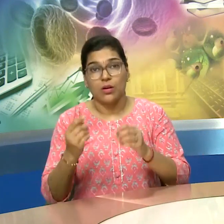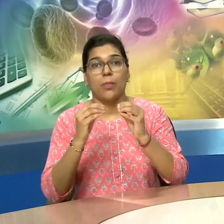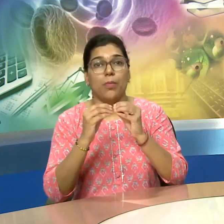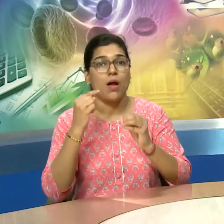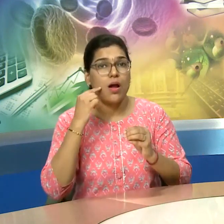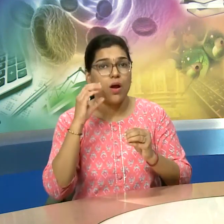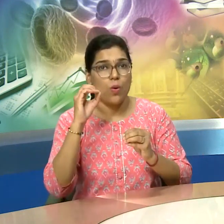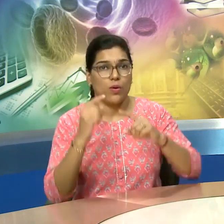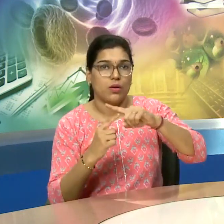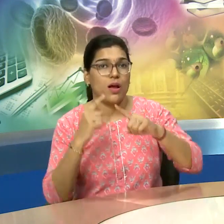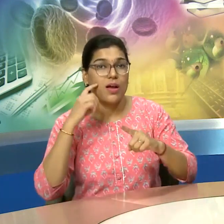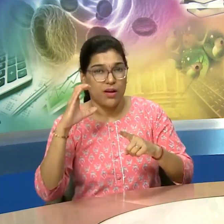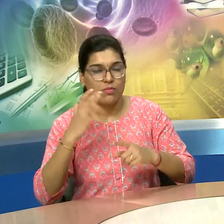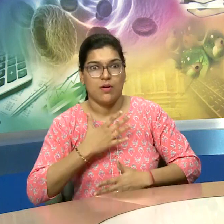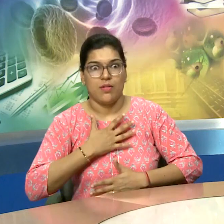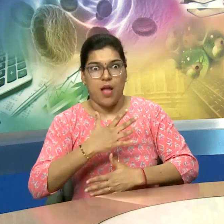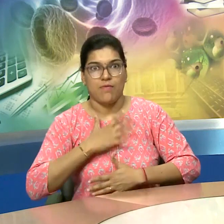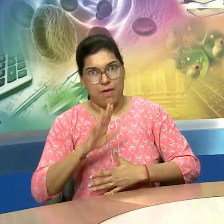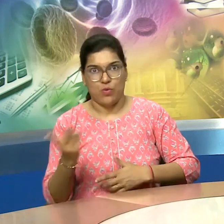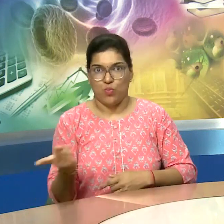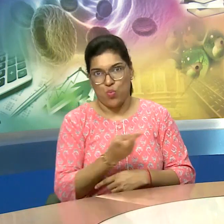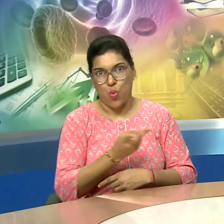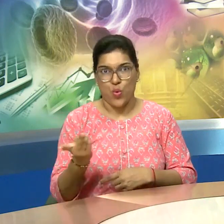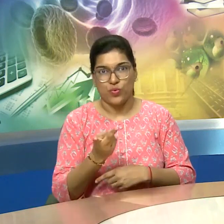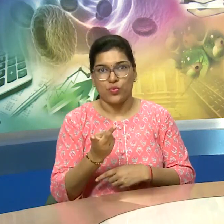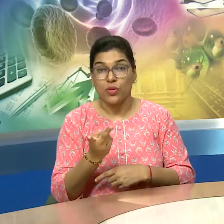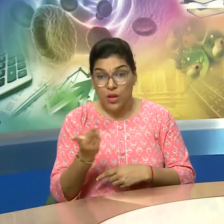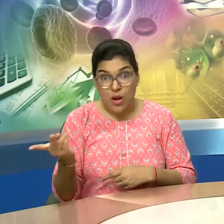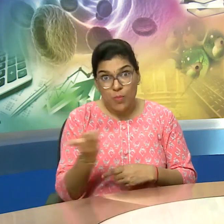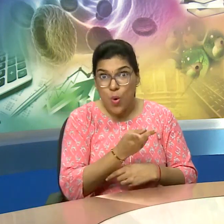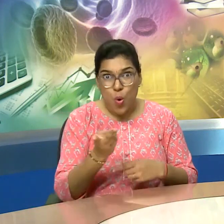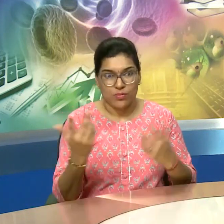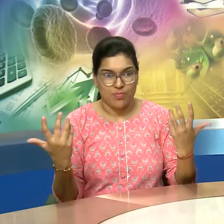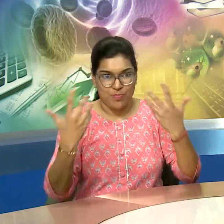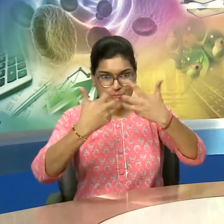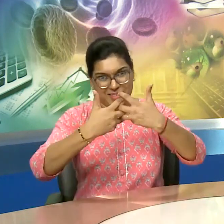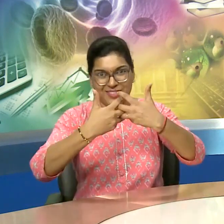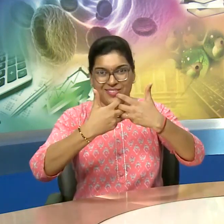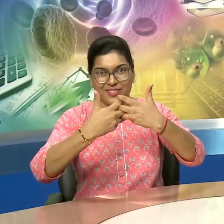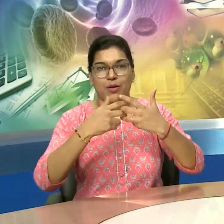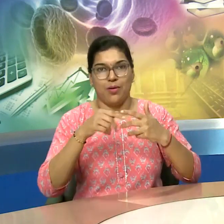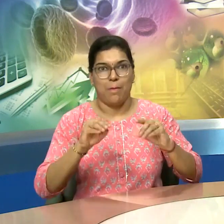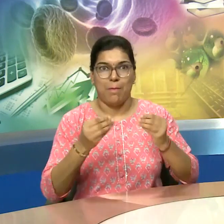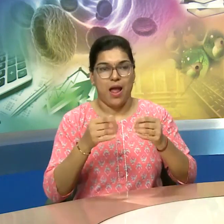main components. The first component is abiotic, which is non-living, and the second component